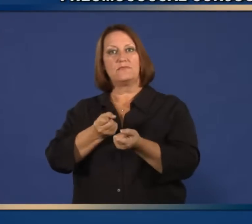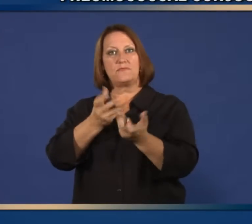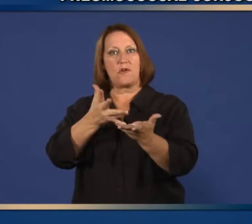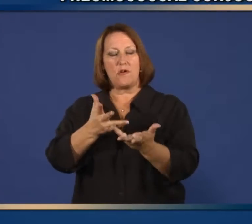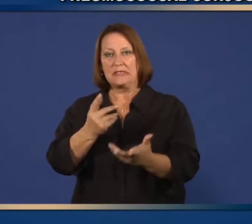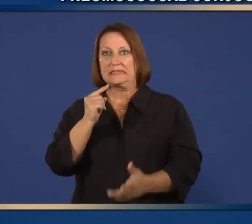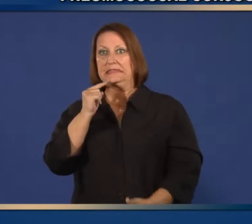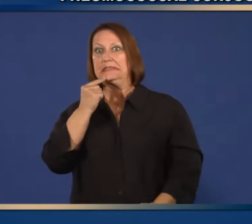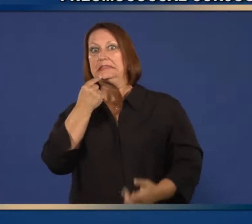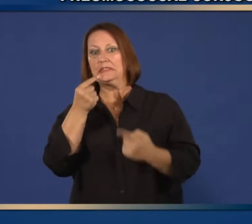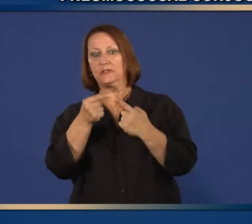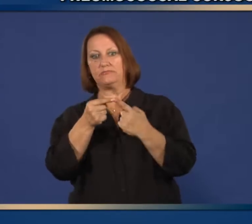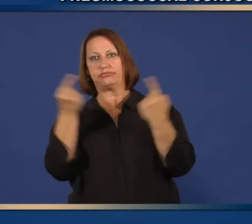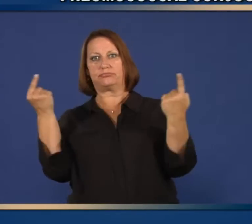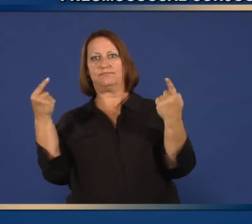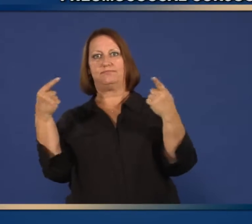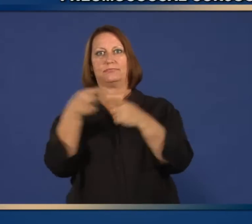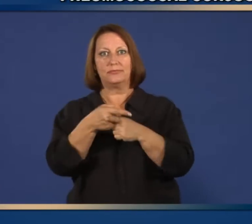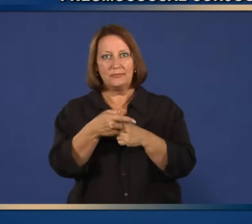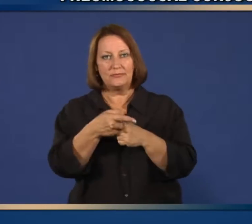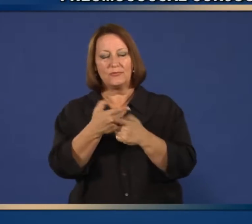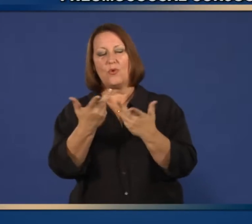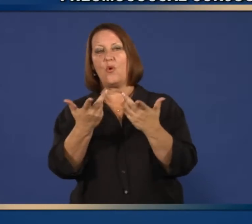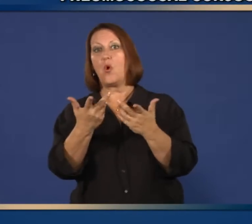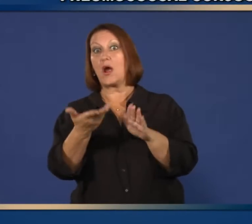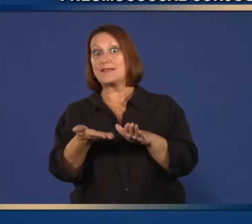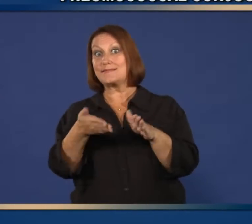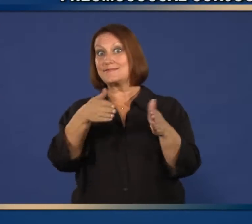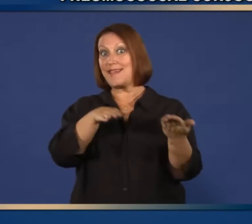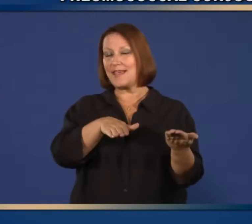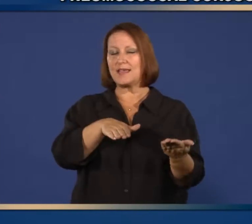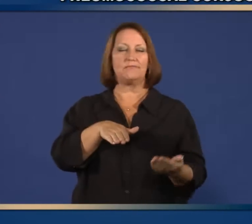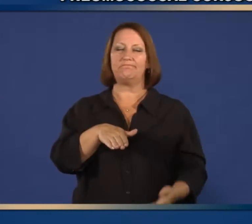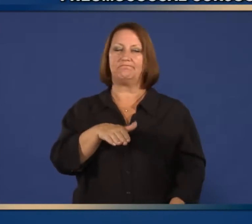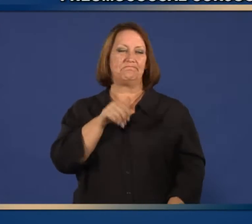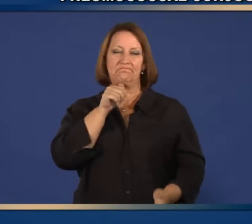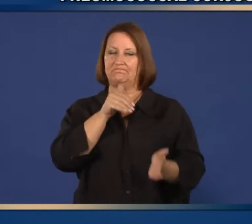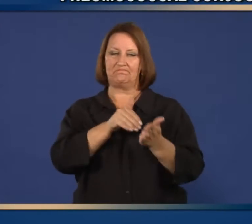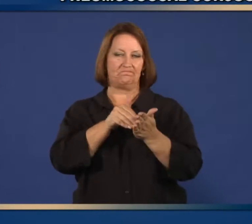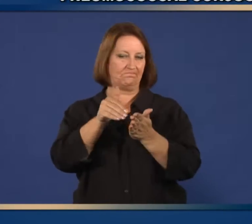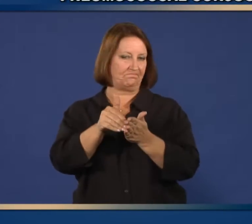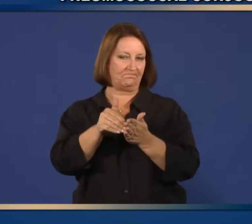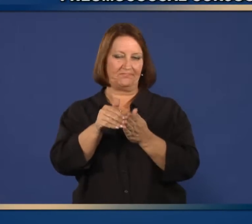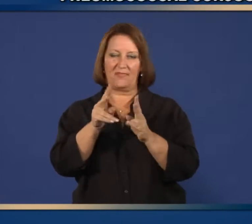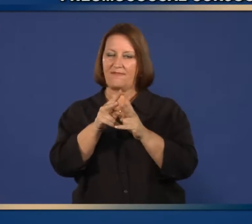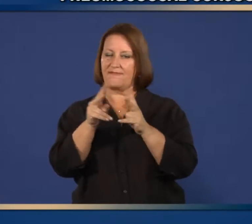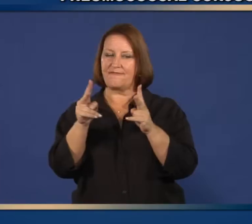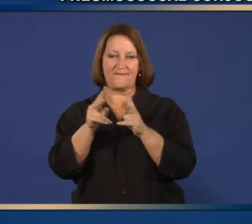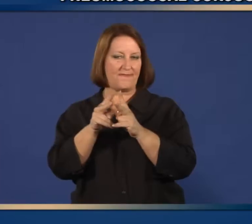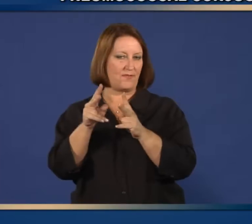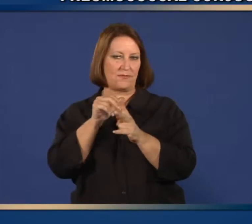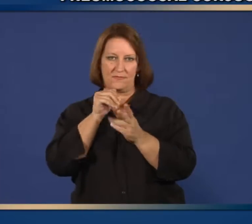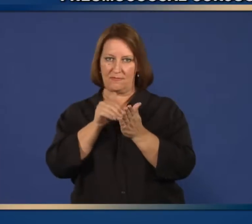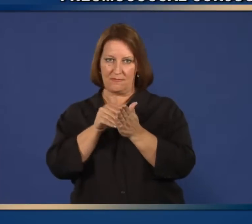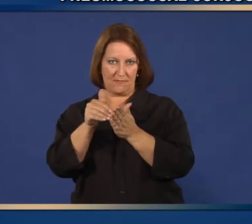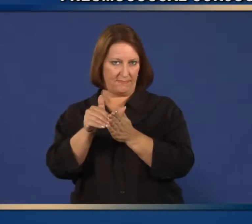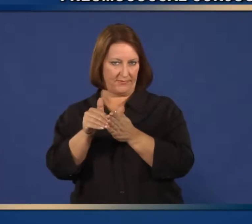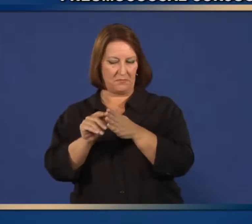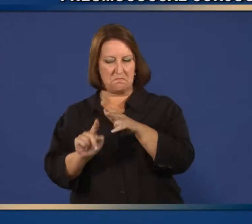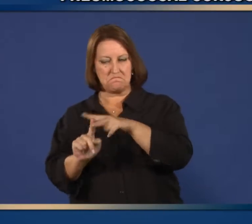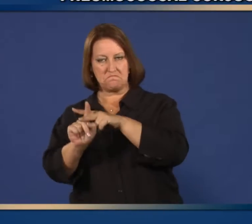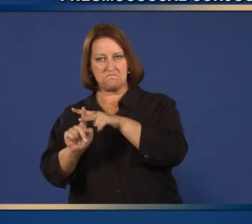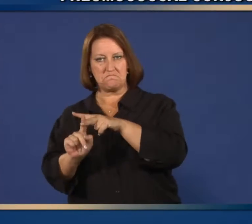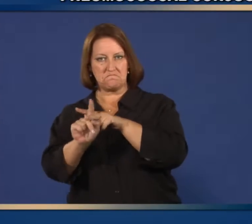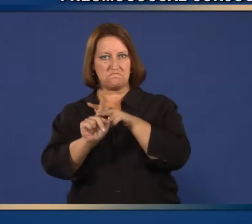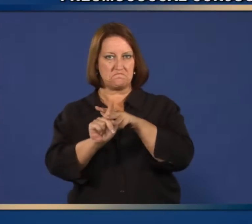However, the risk of any vaccine causing serious harm or death is extremely